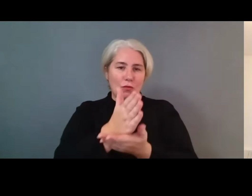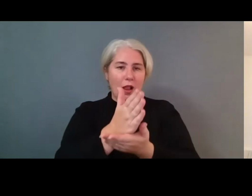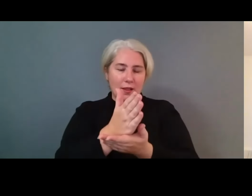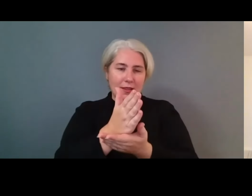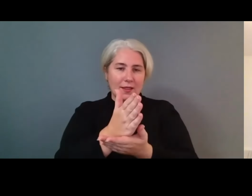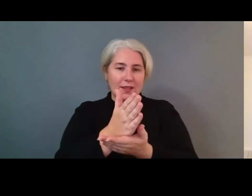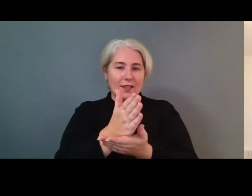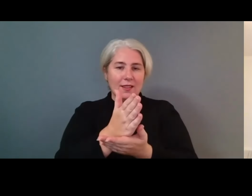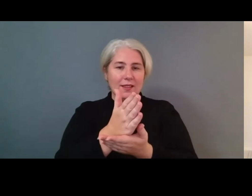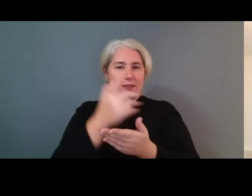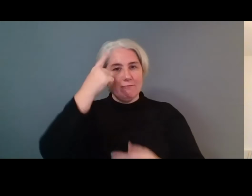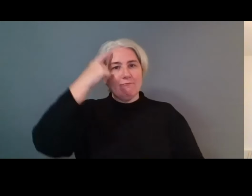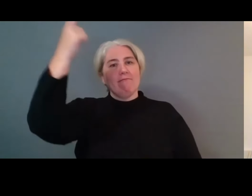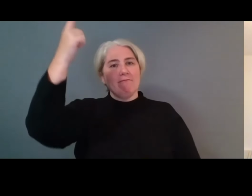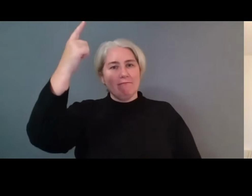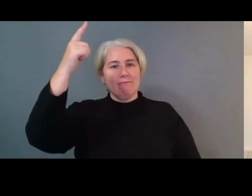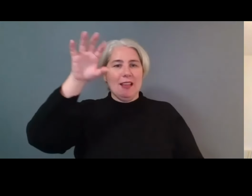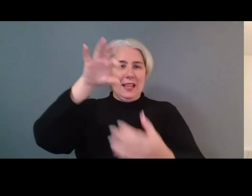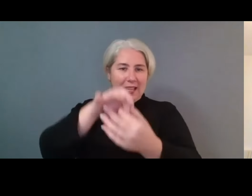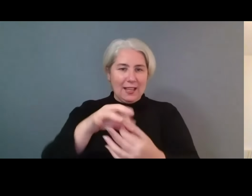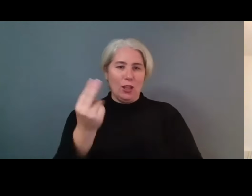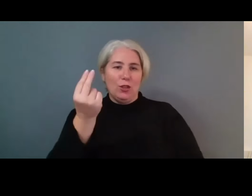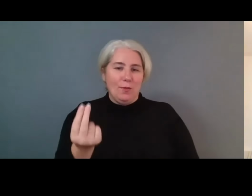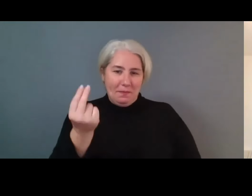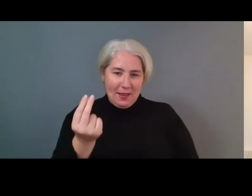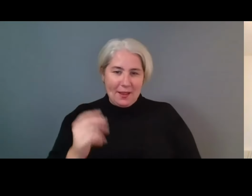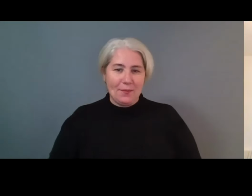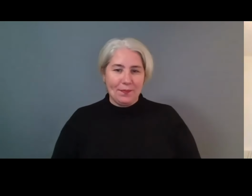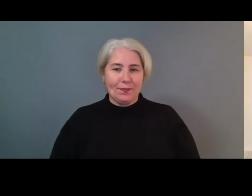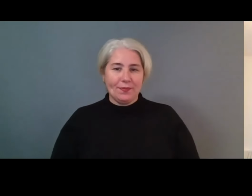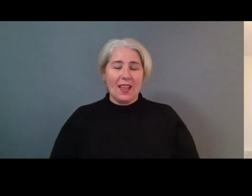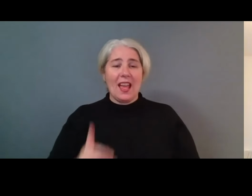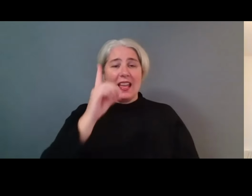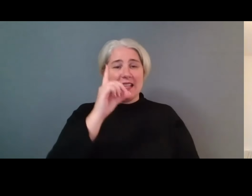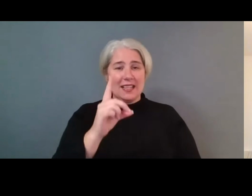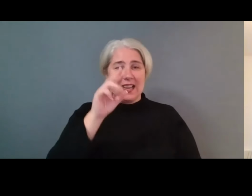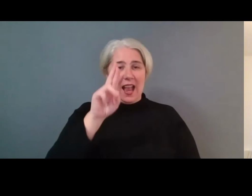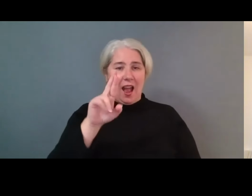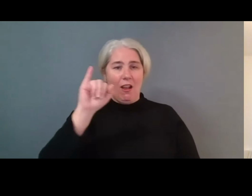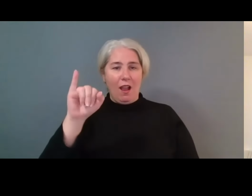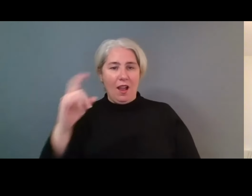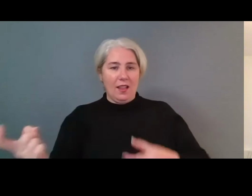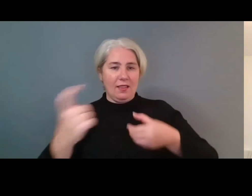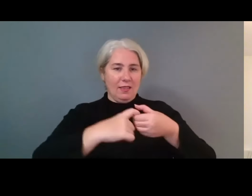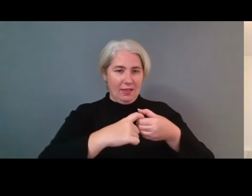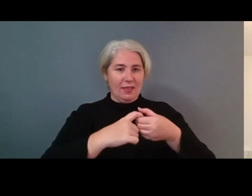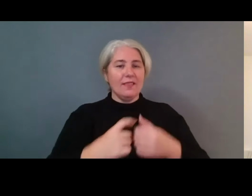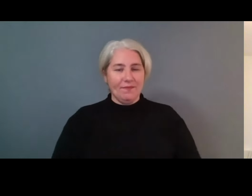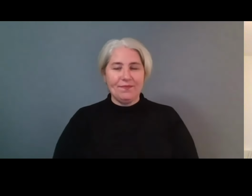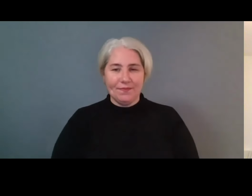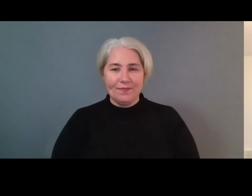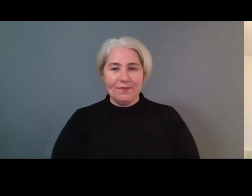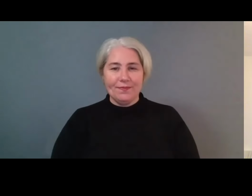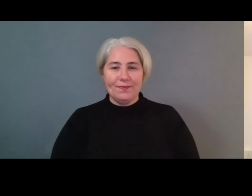which is a DRI affiliate. And as part of our work was, of